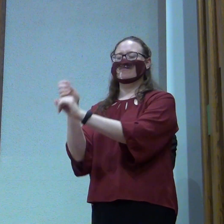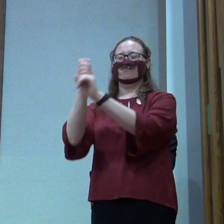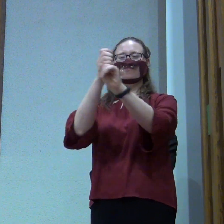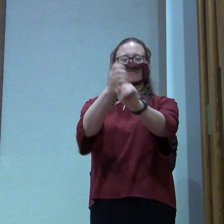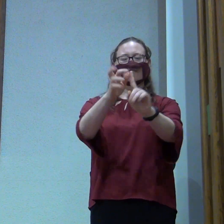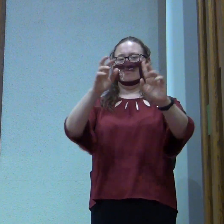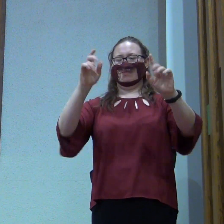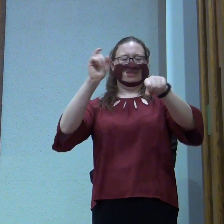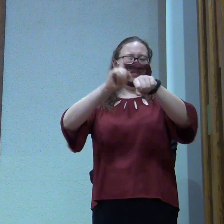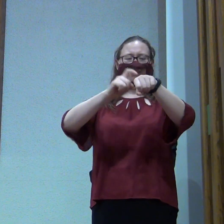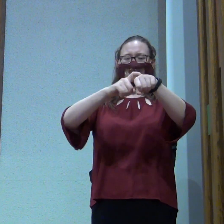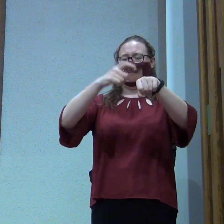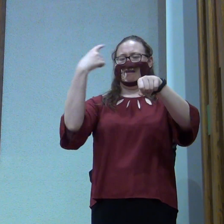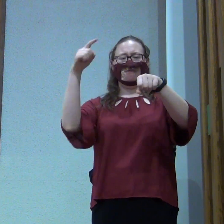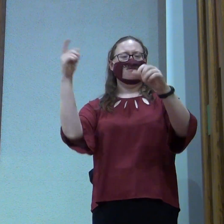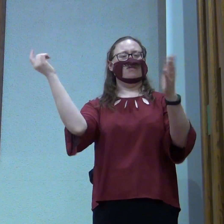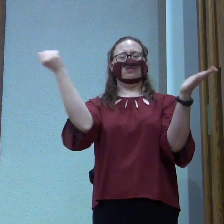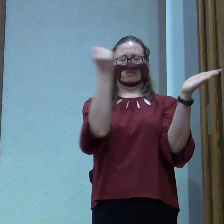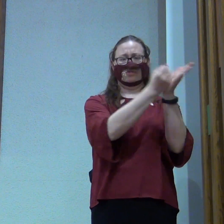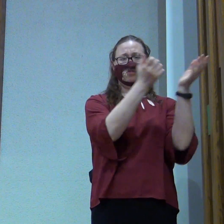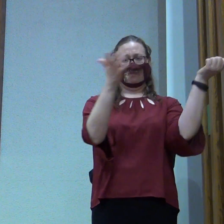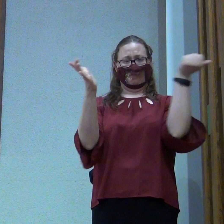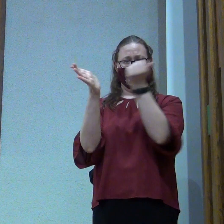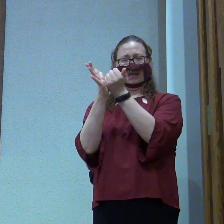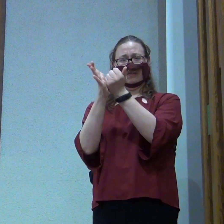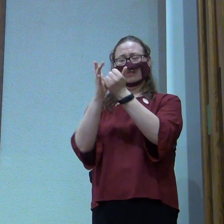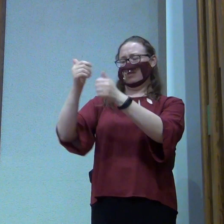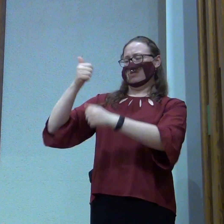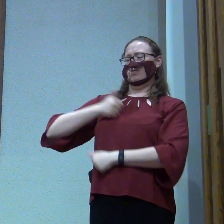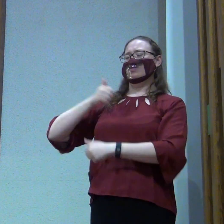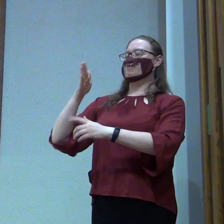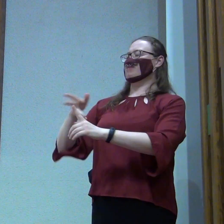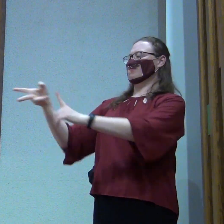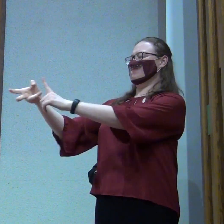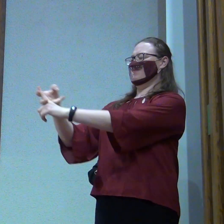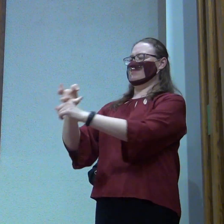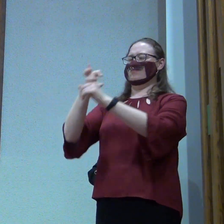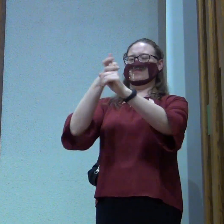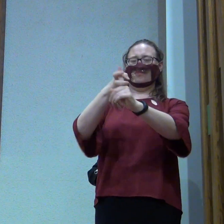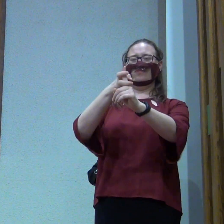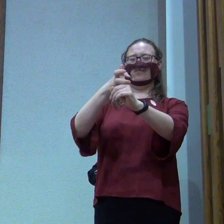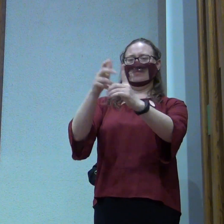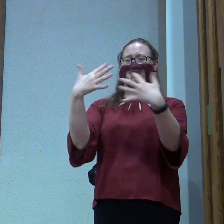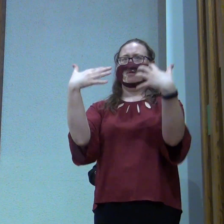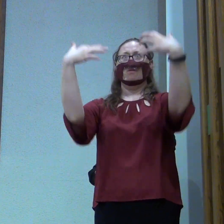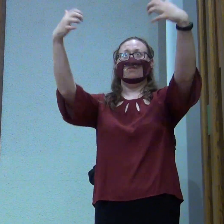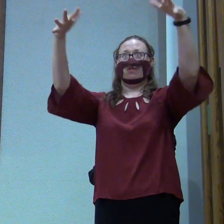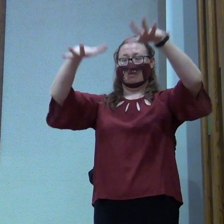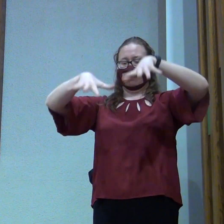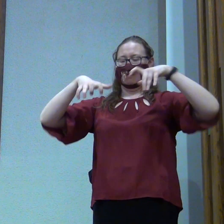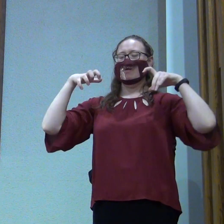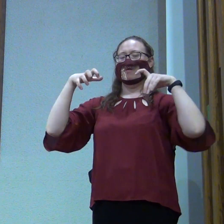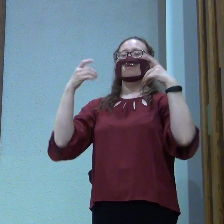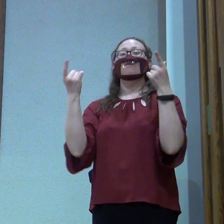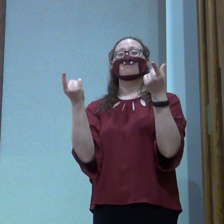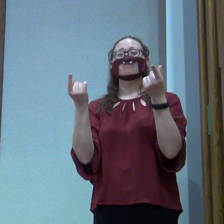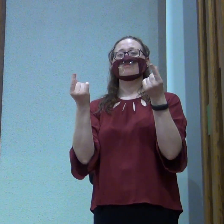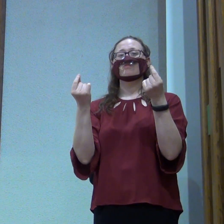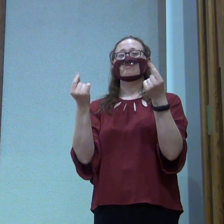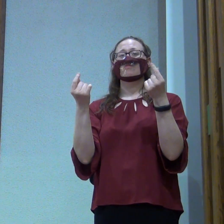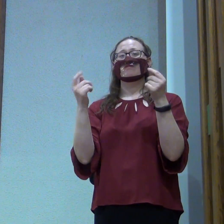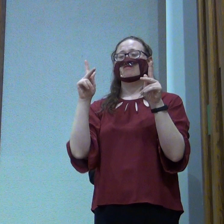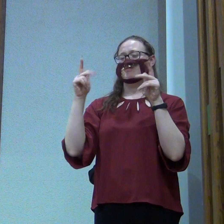crucified. Then the soldiers took Jesus into the praetorium and gathered the